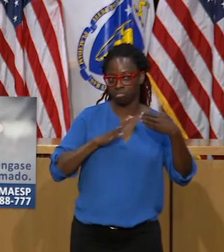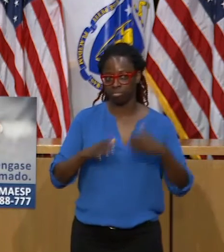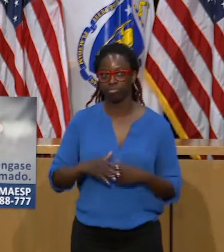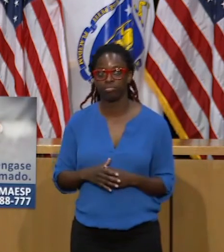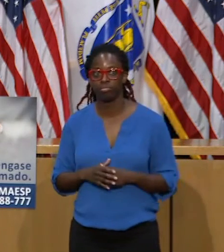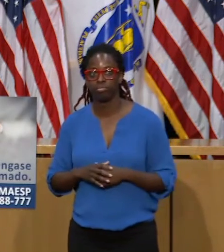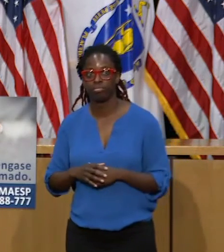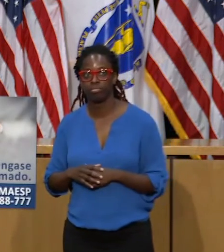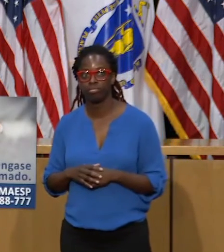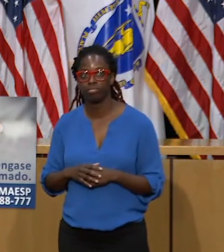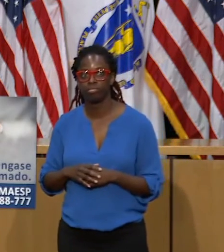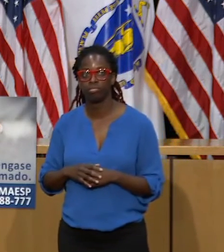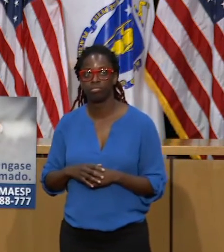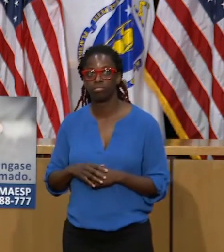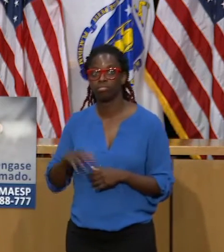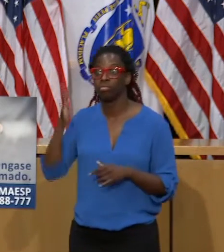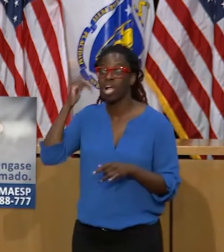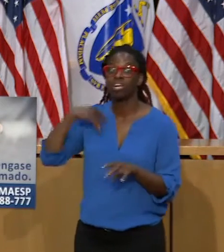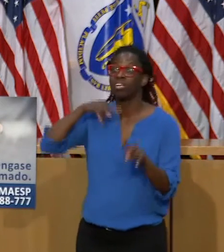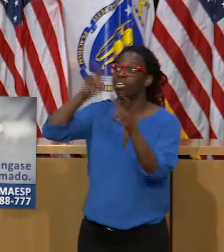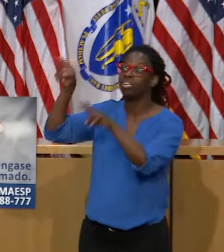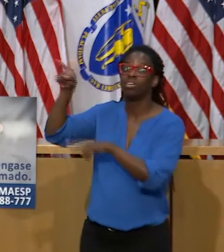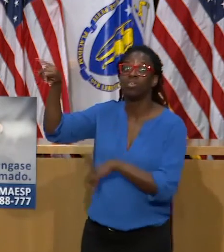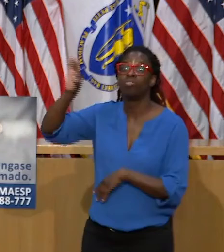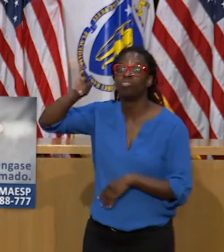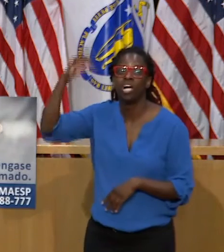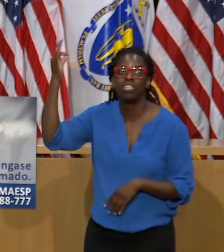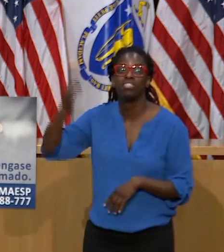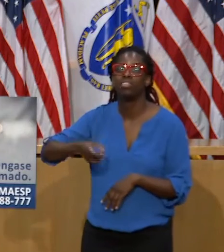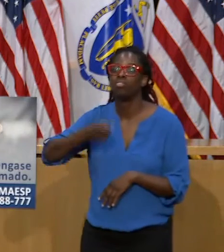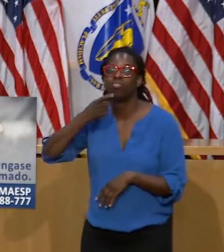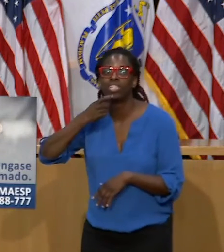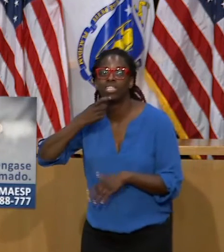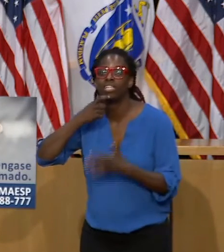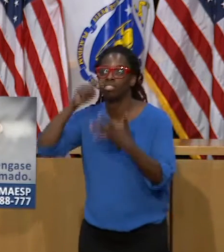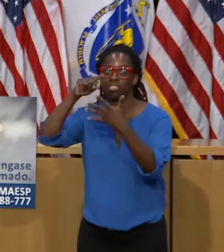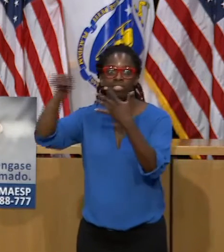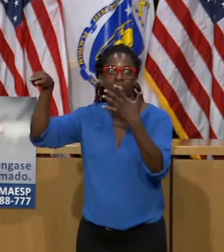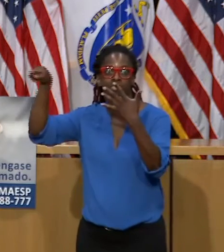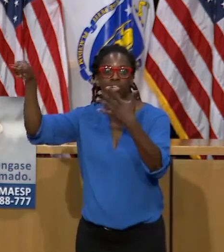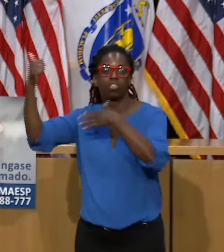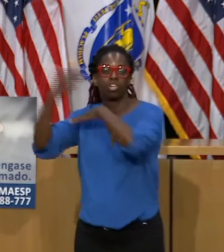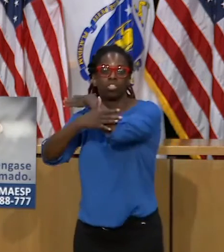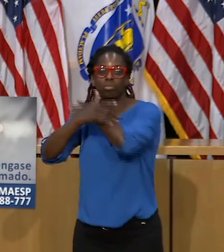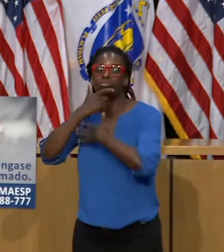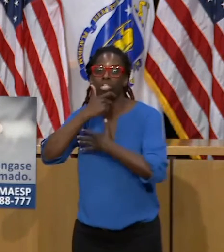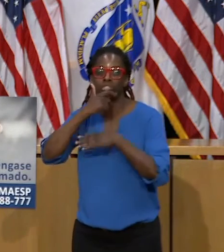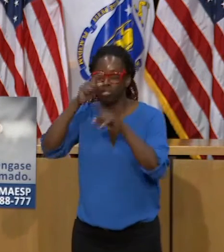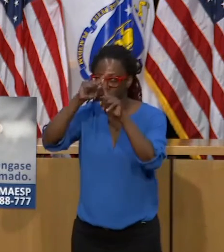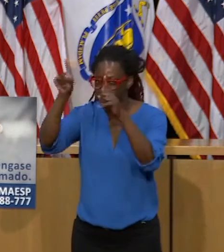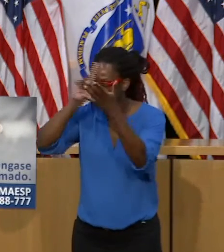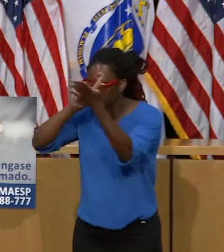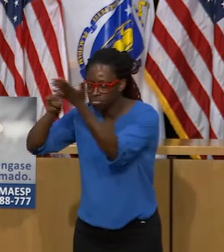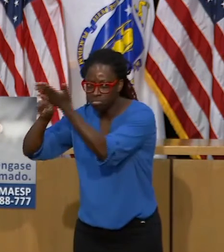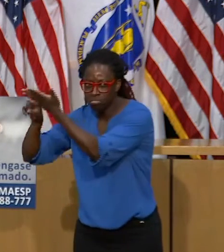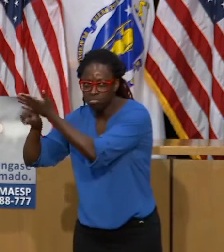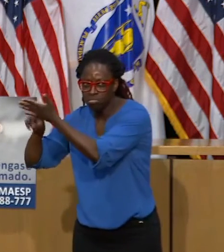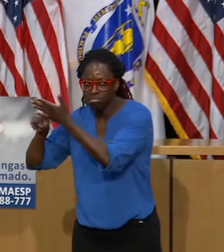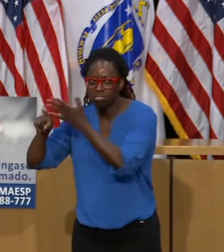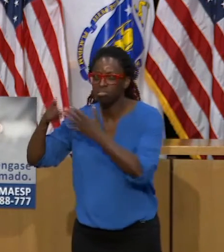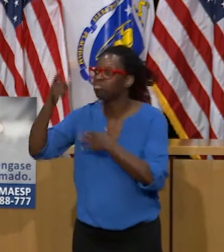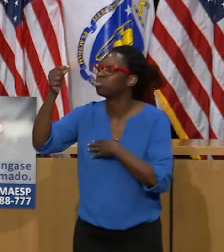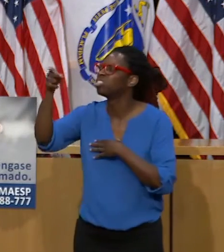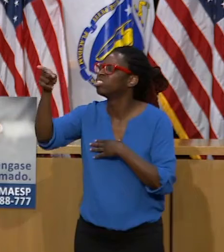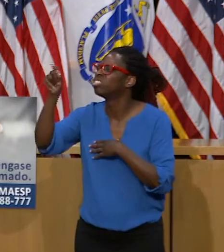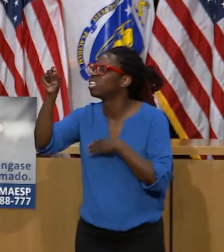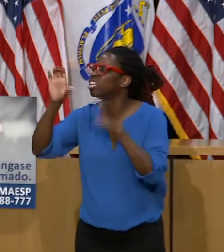Japan, Britain, I think next week, are going towards the 3 foot mark, because there seems to be growing